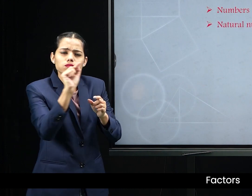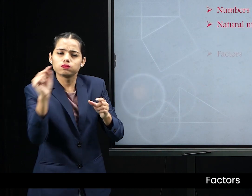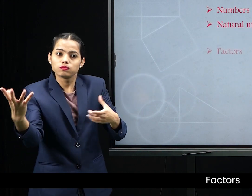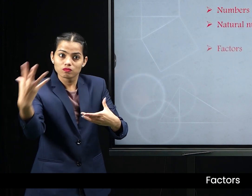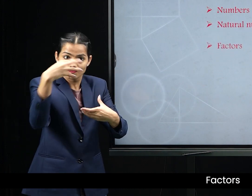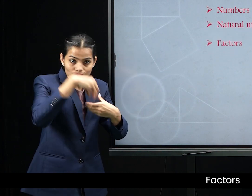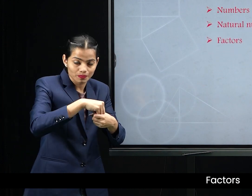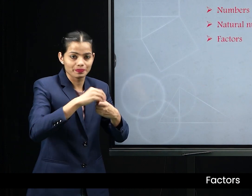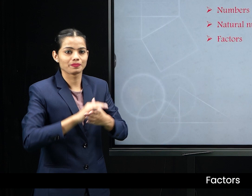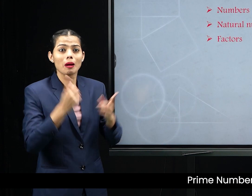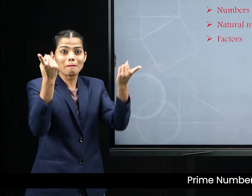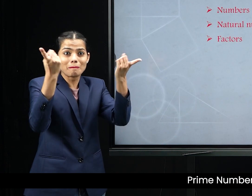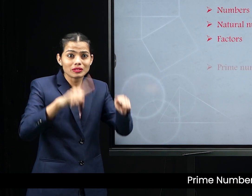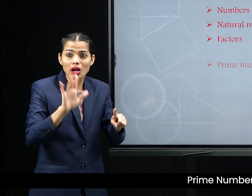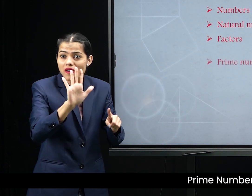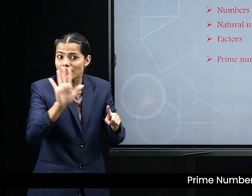factors, prime numbers,